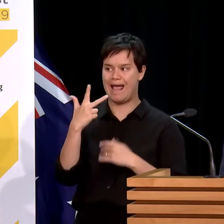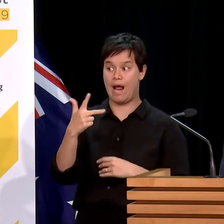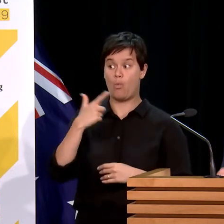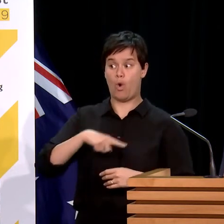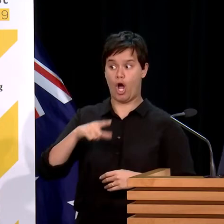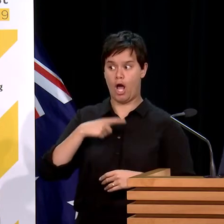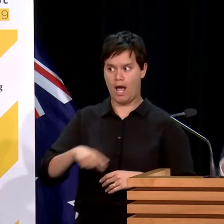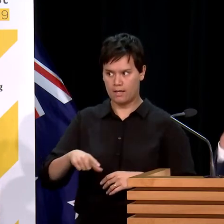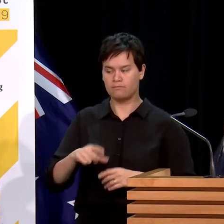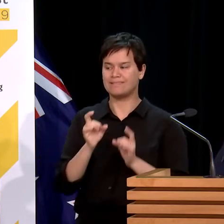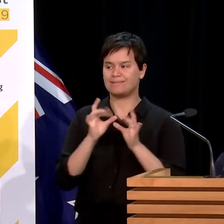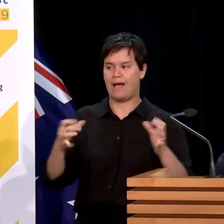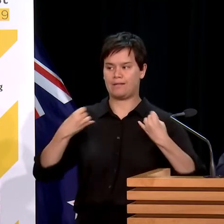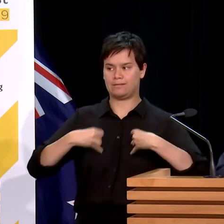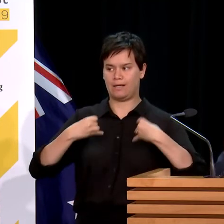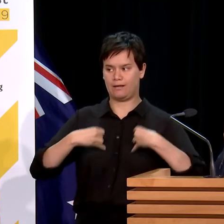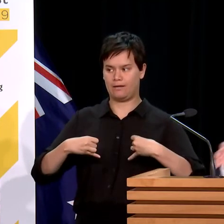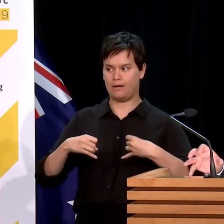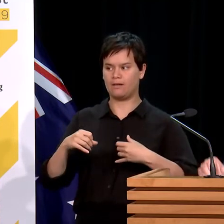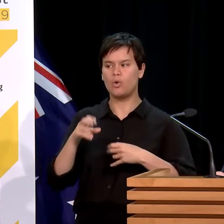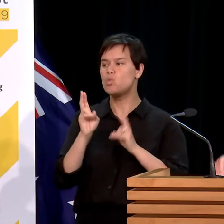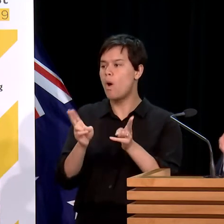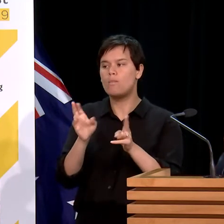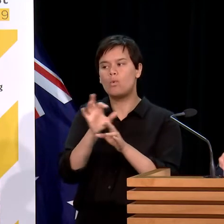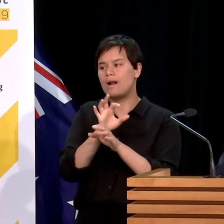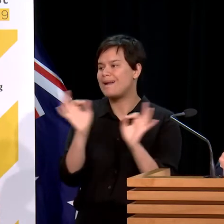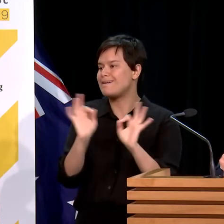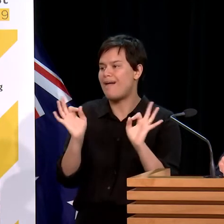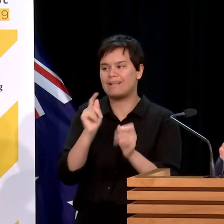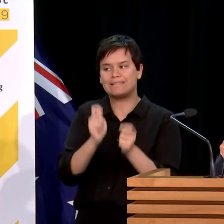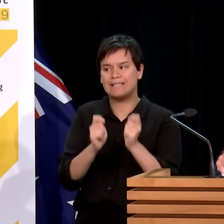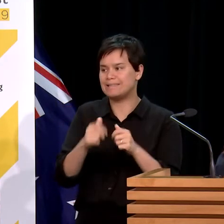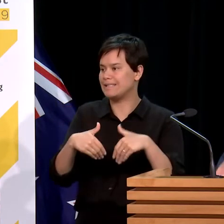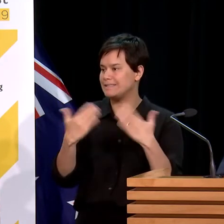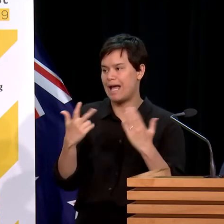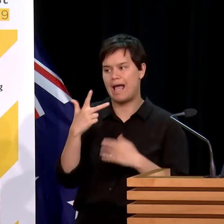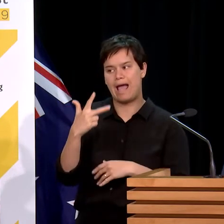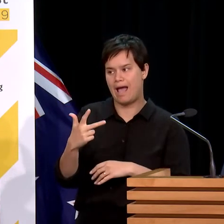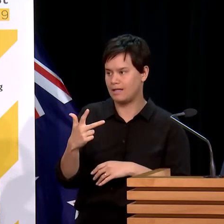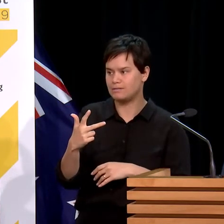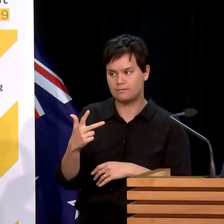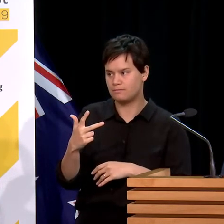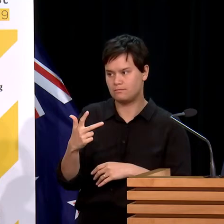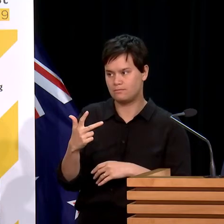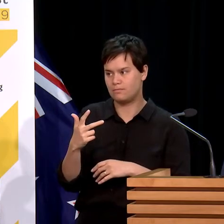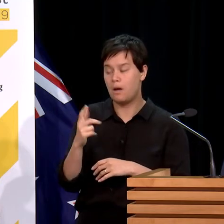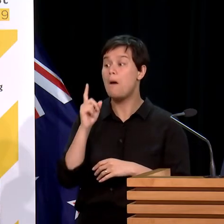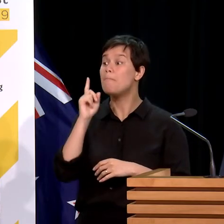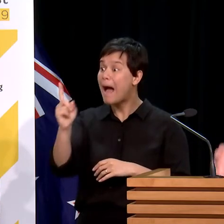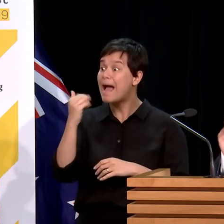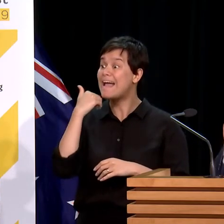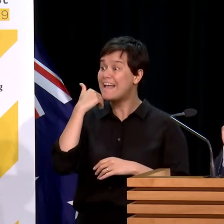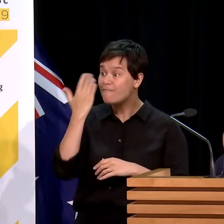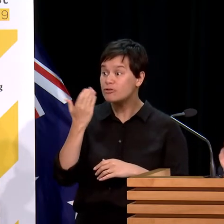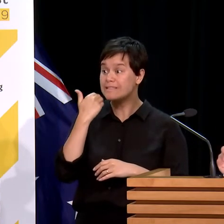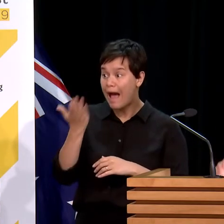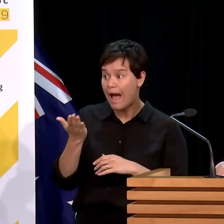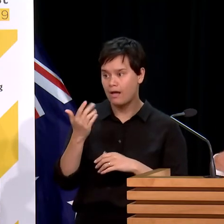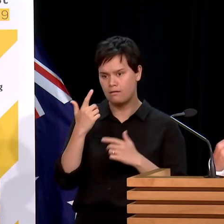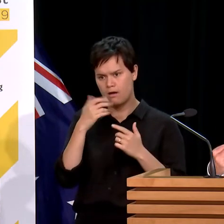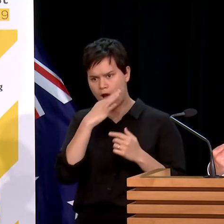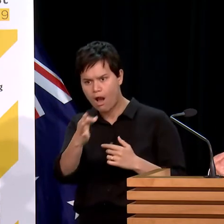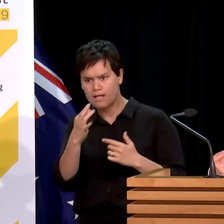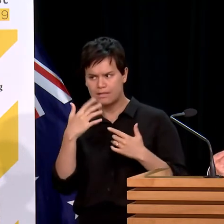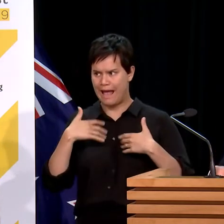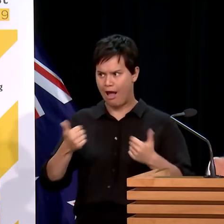cycle. So remembering that in addition to the regular testing, every day, every person is asked about symptoms and run through that,